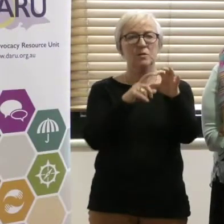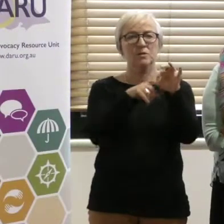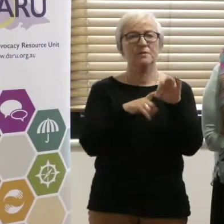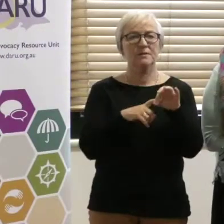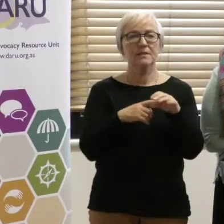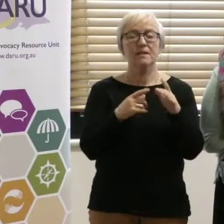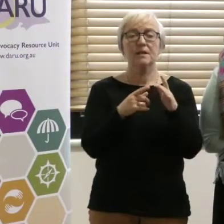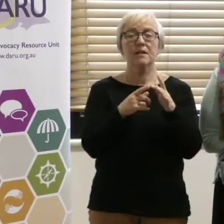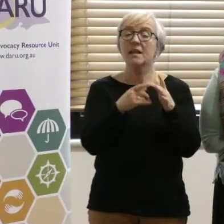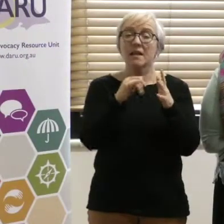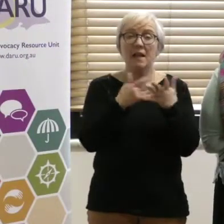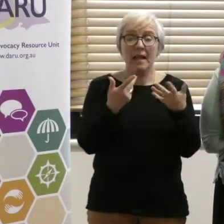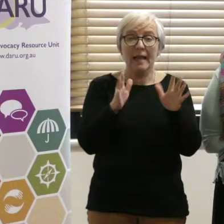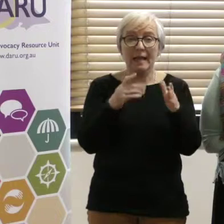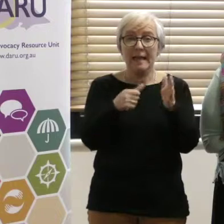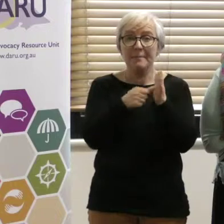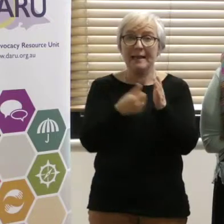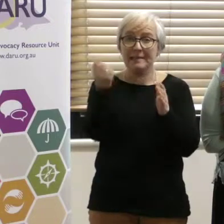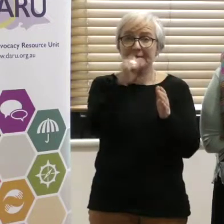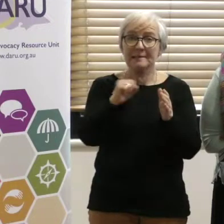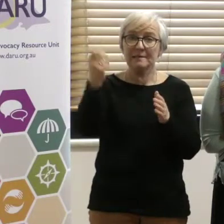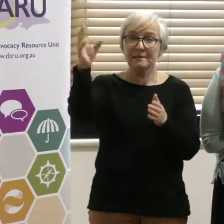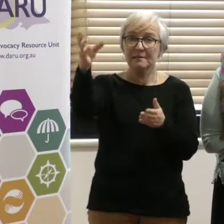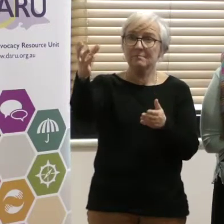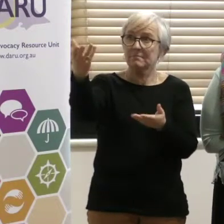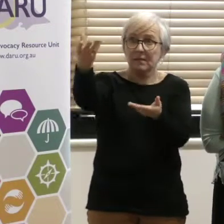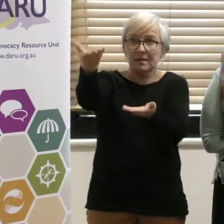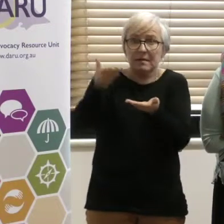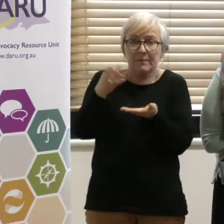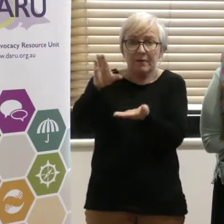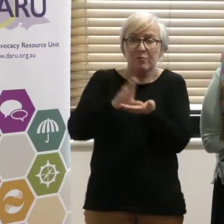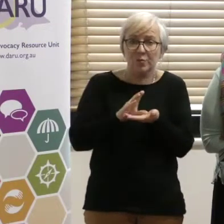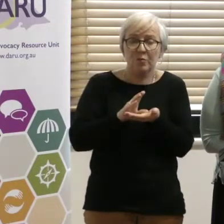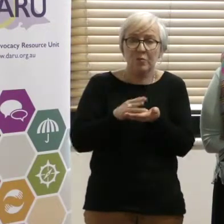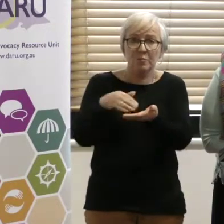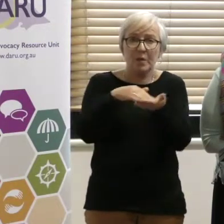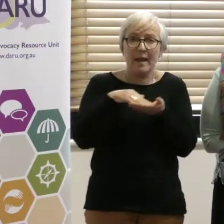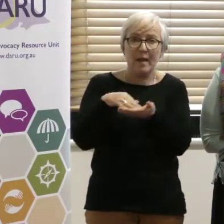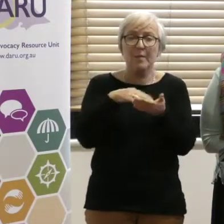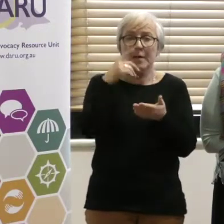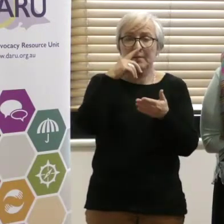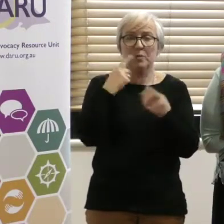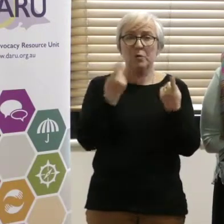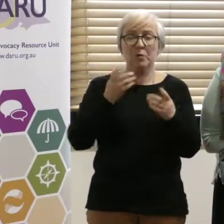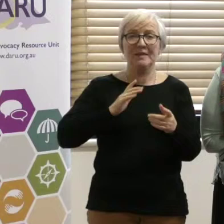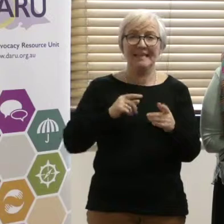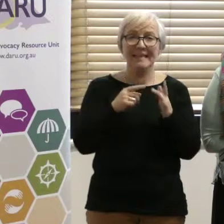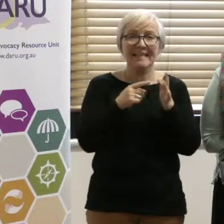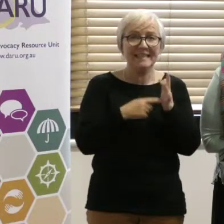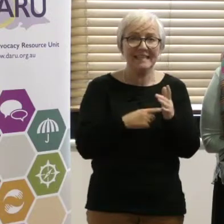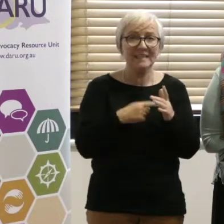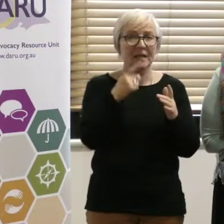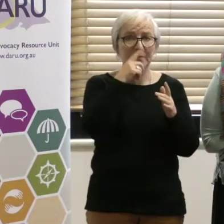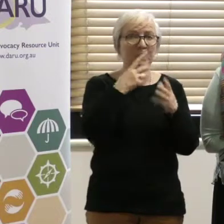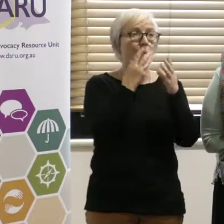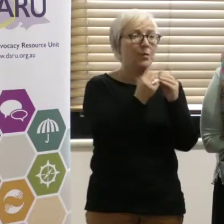Is there money still coming through to help people who are needing it, who have a